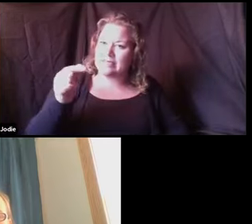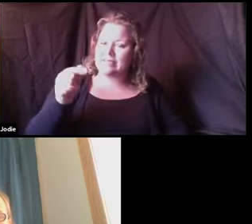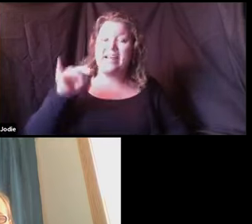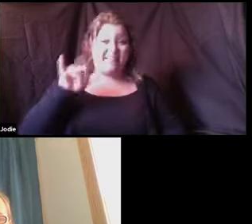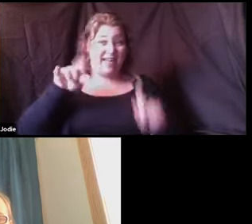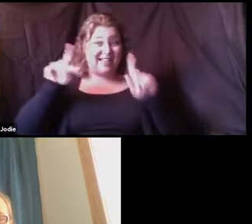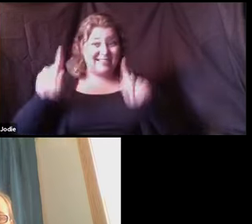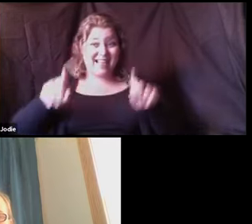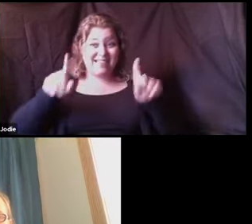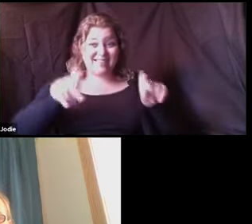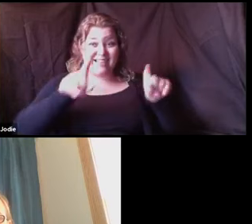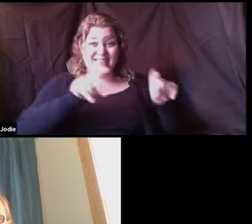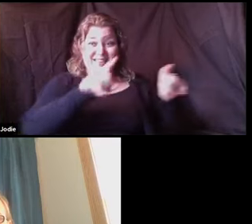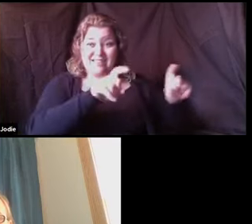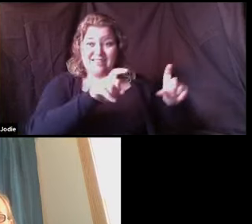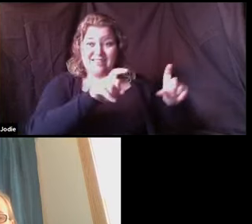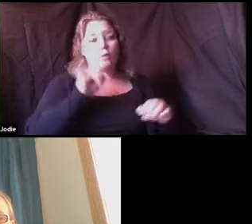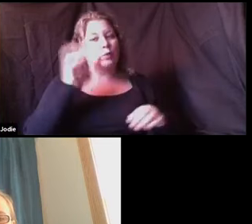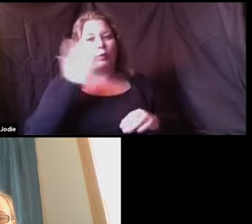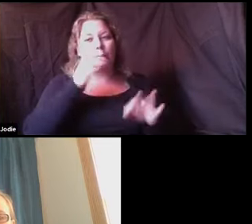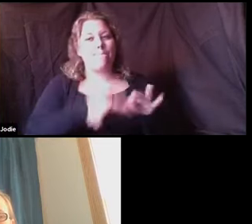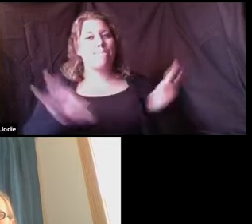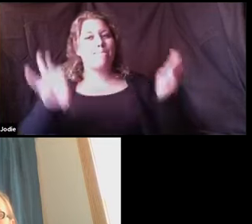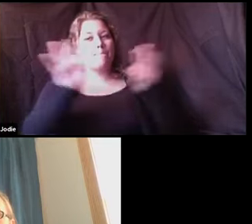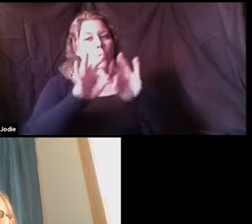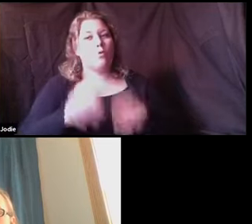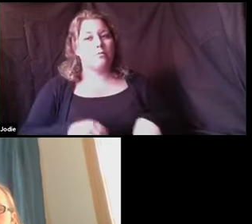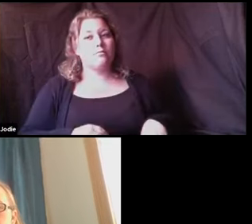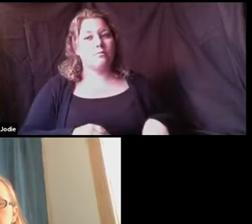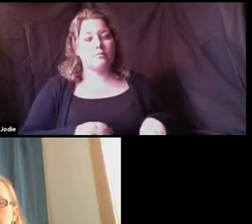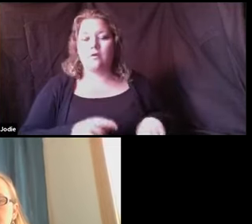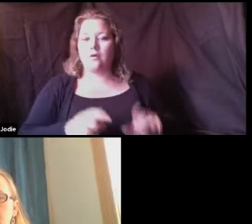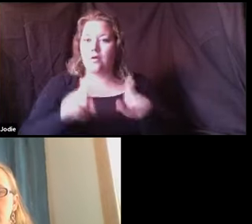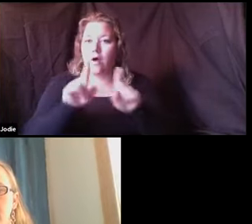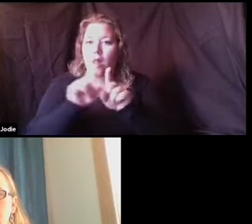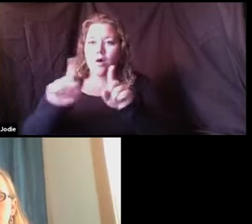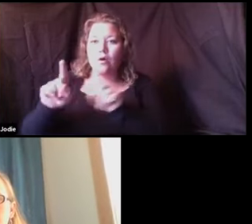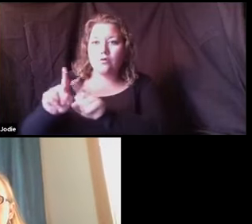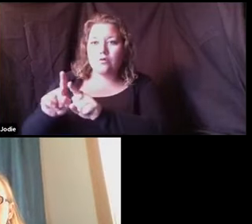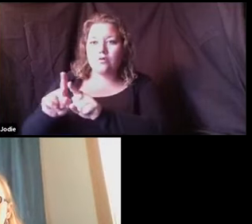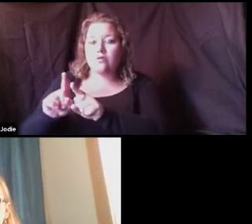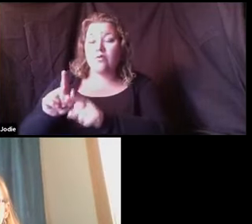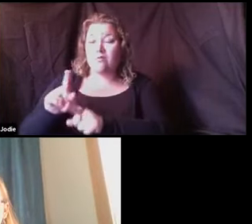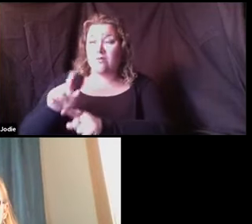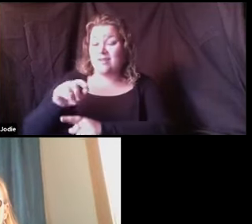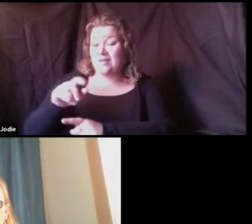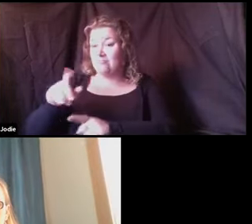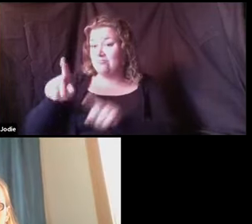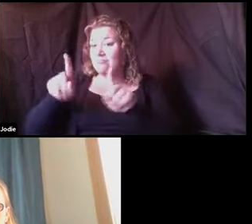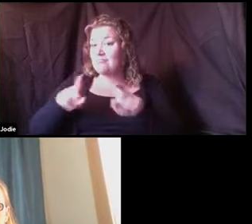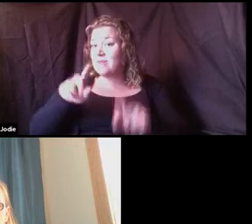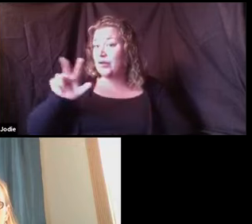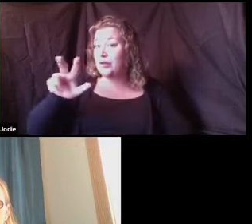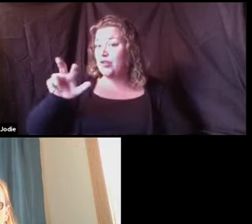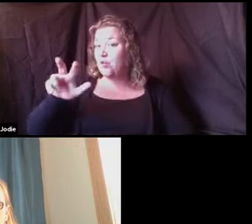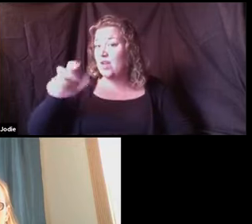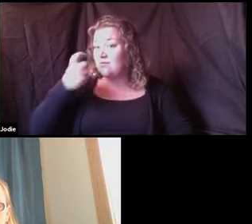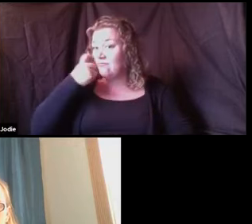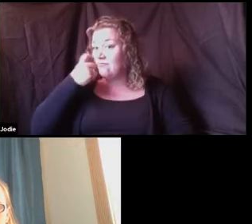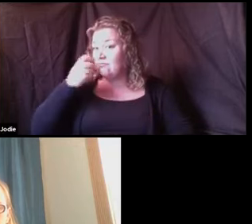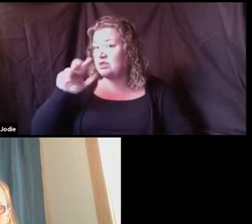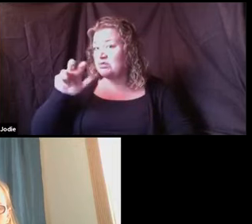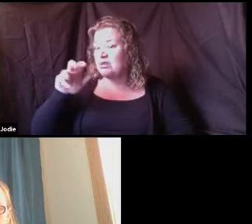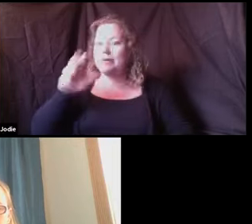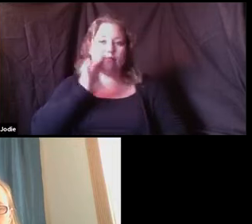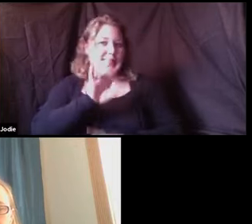is really an important part. I also think it's good news that out of 300 tests, minus the 7